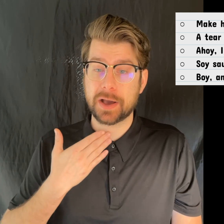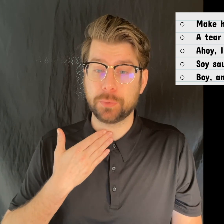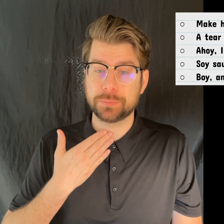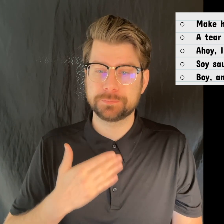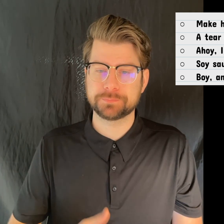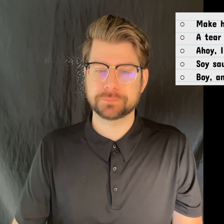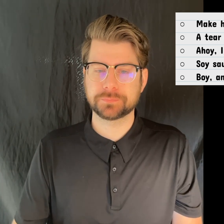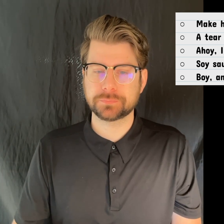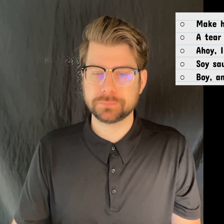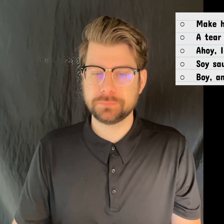cow.